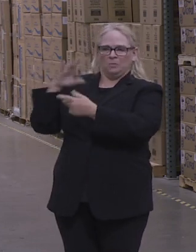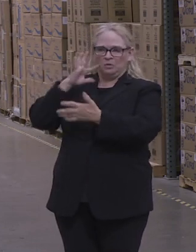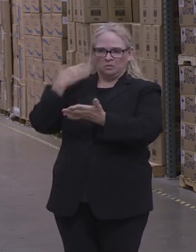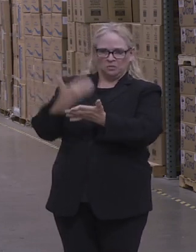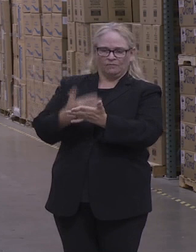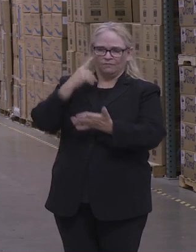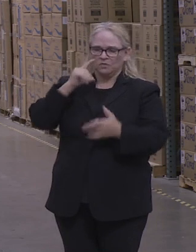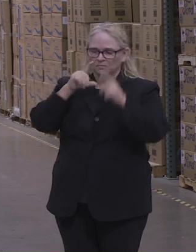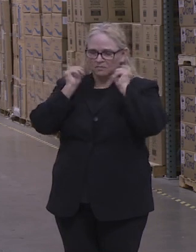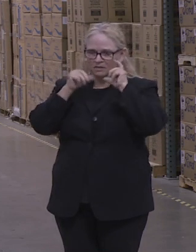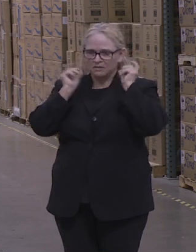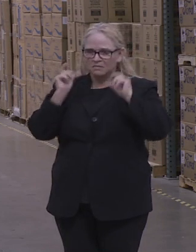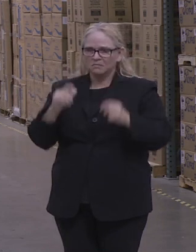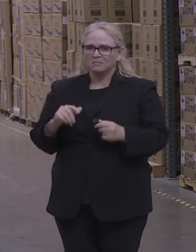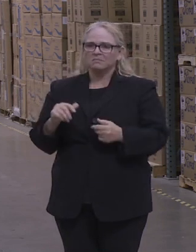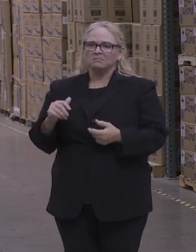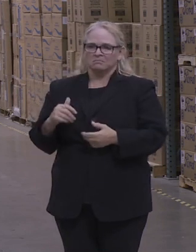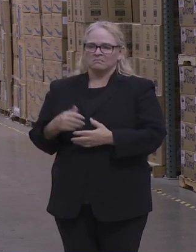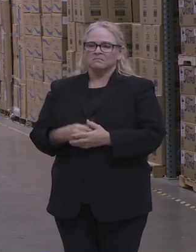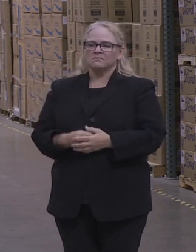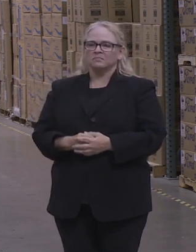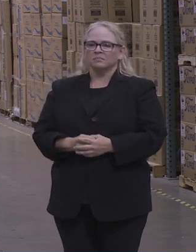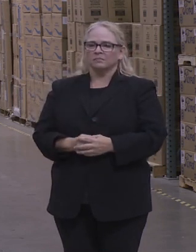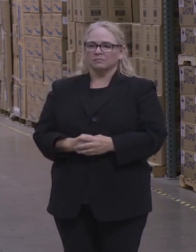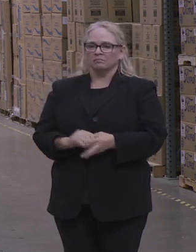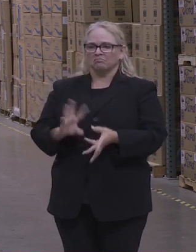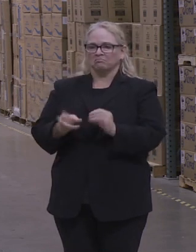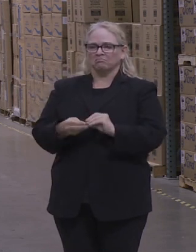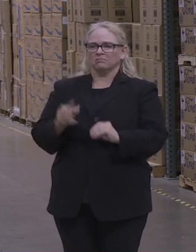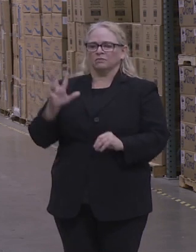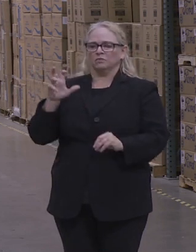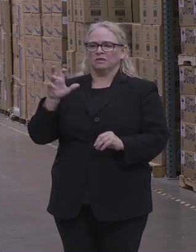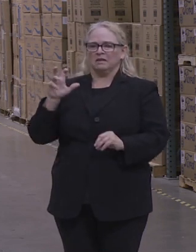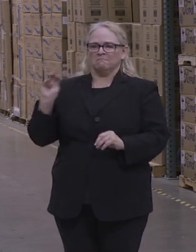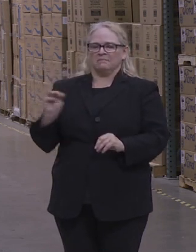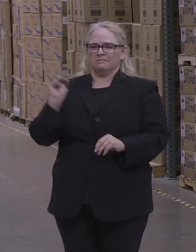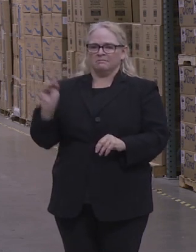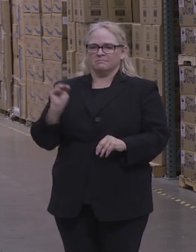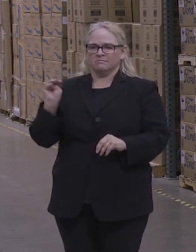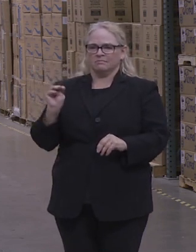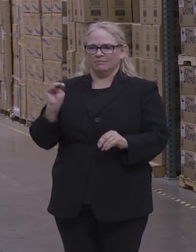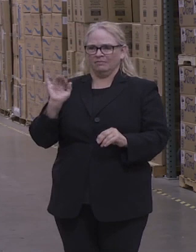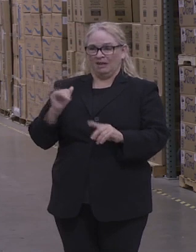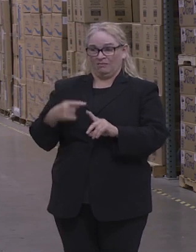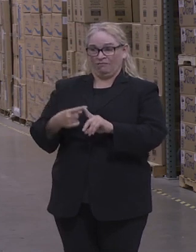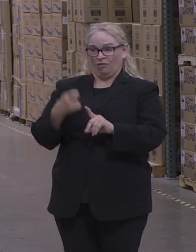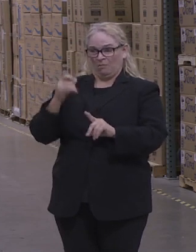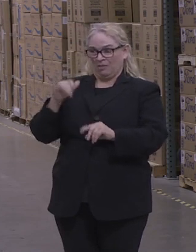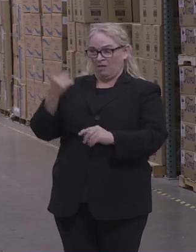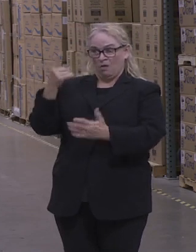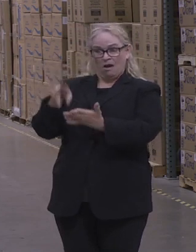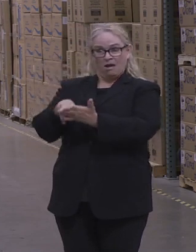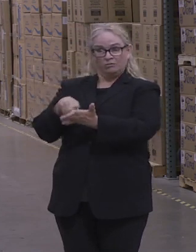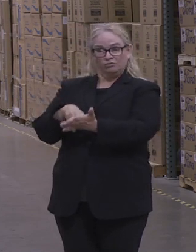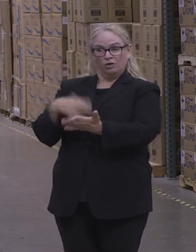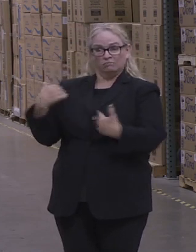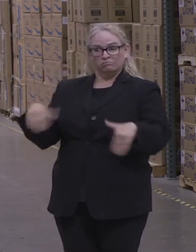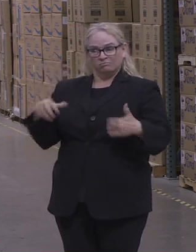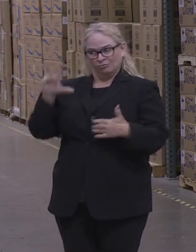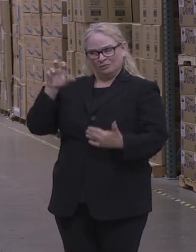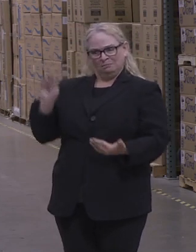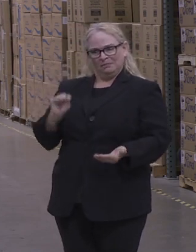300 million N95 masks as part of that contract. The anticipation of that contract was